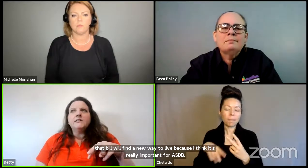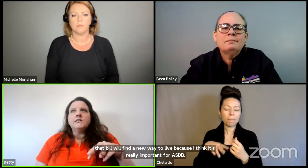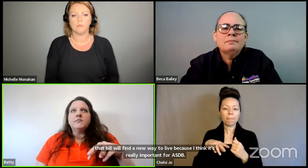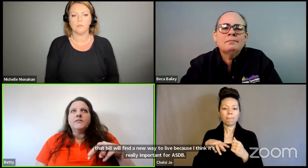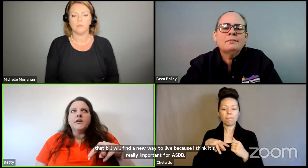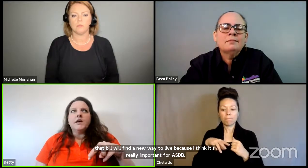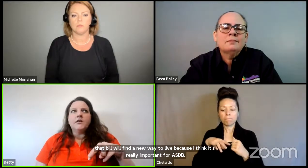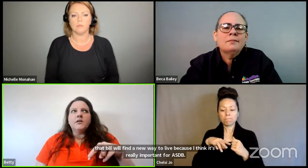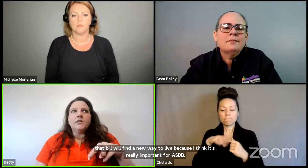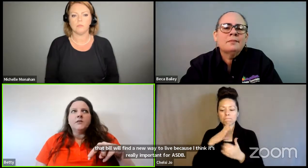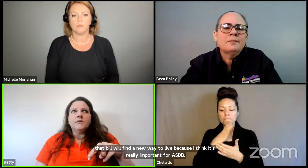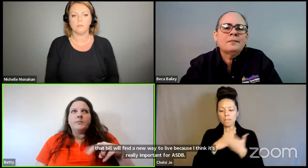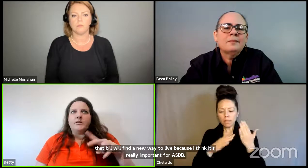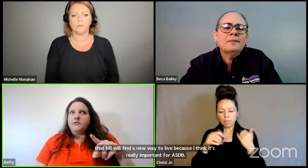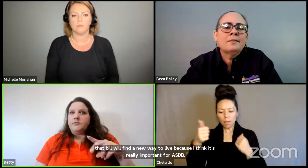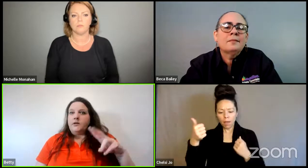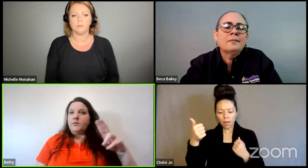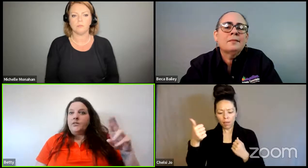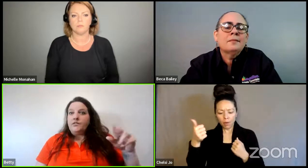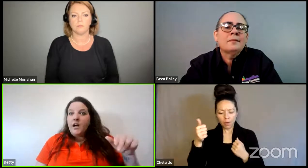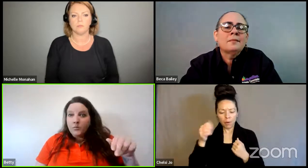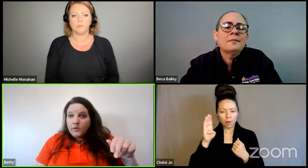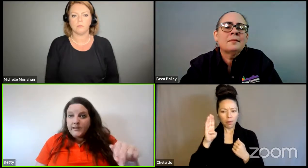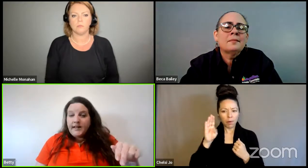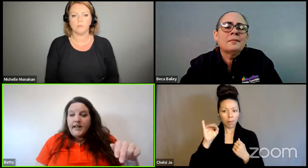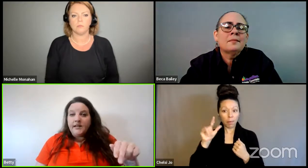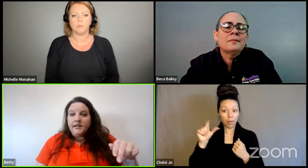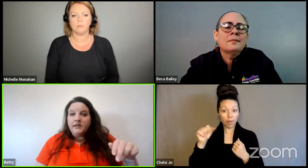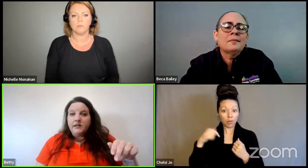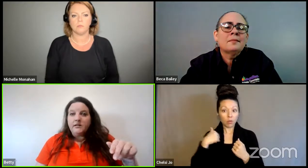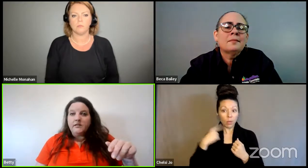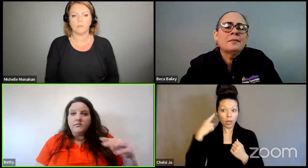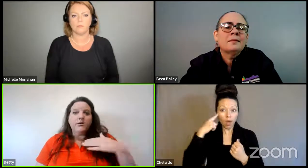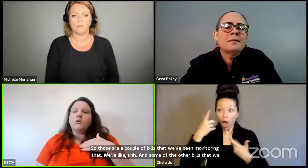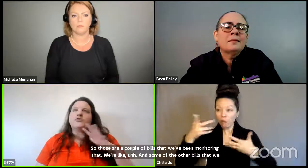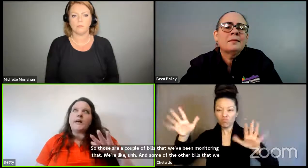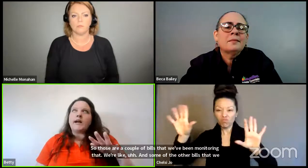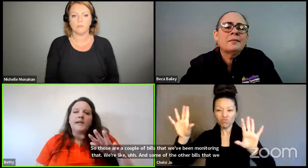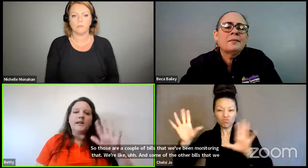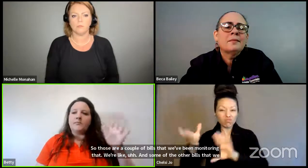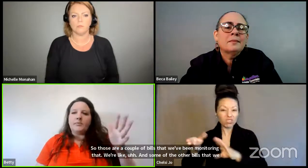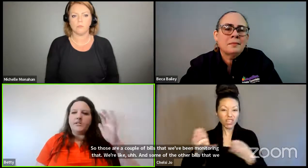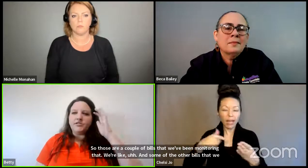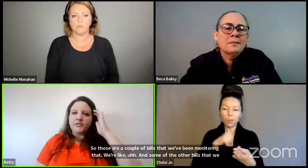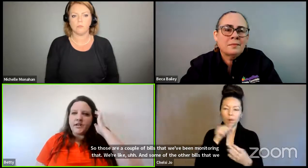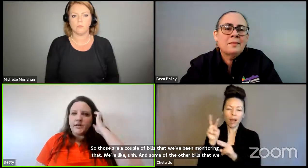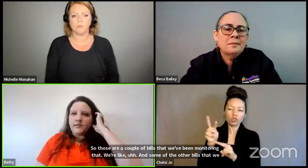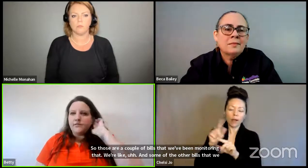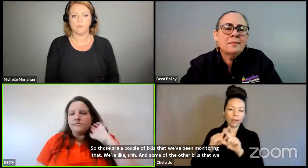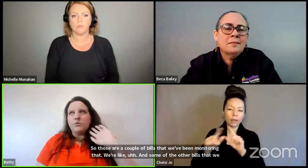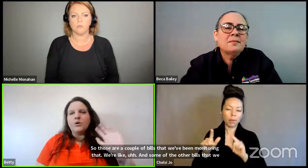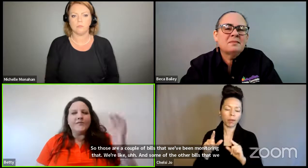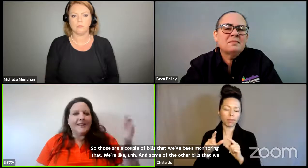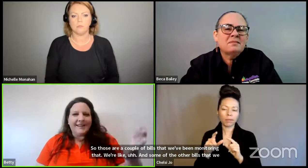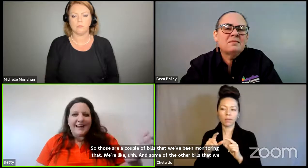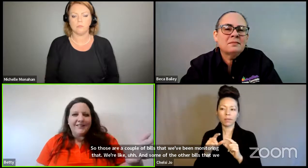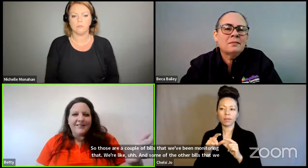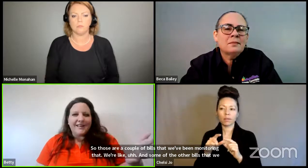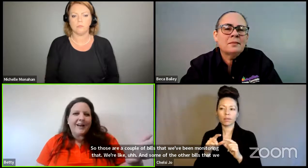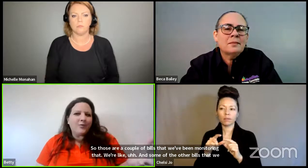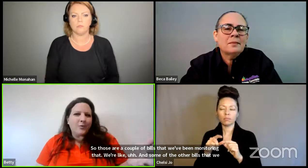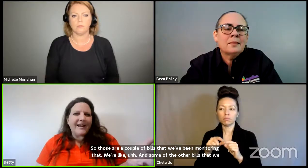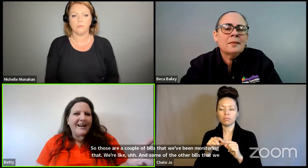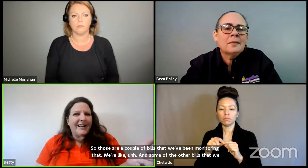then some of the other bills that we thought were dead, we weren't tracking them, but it's just kind of more of like